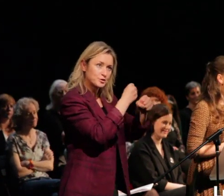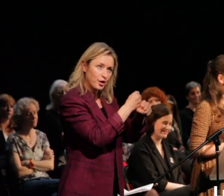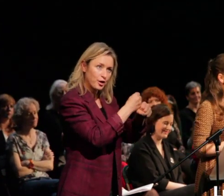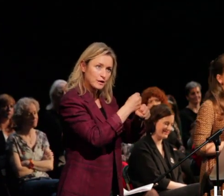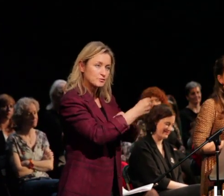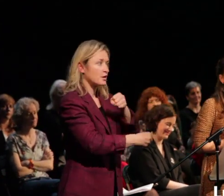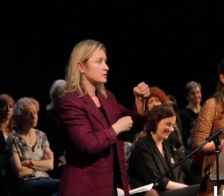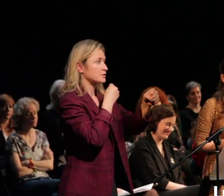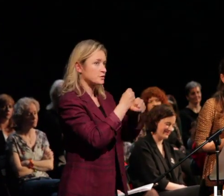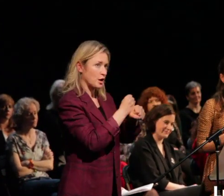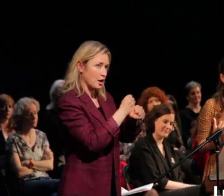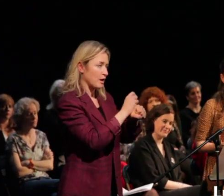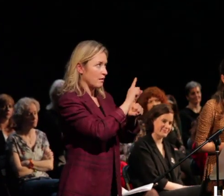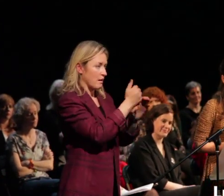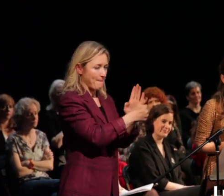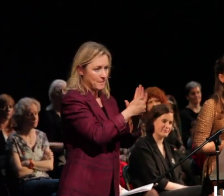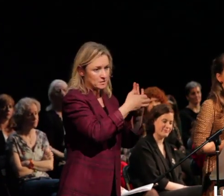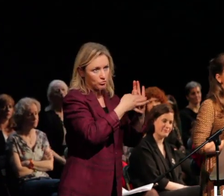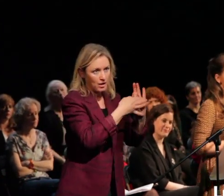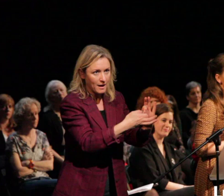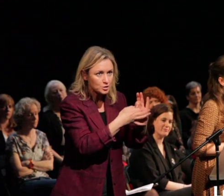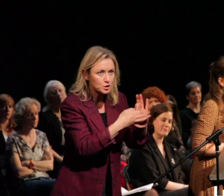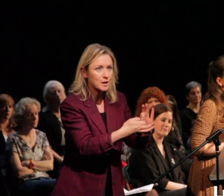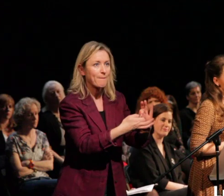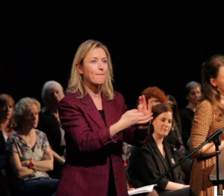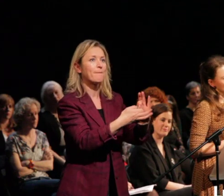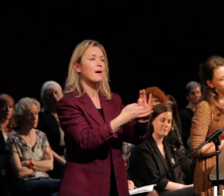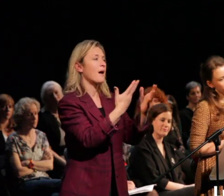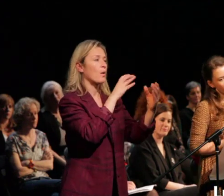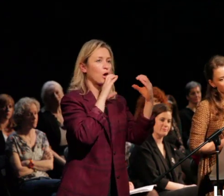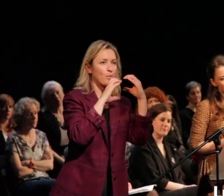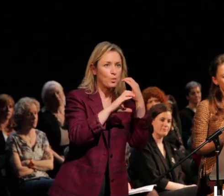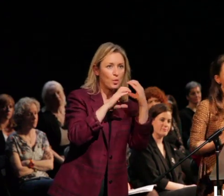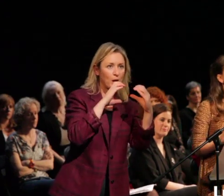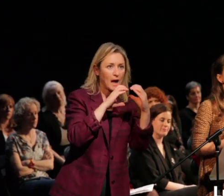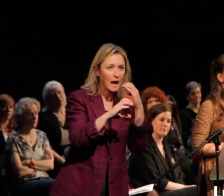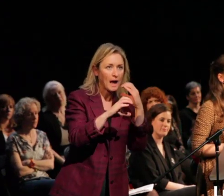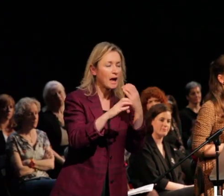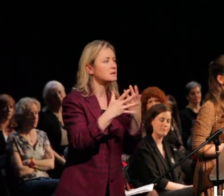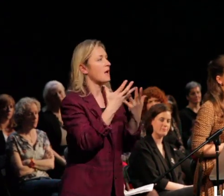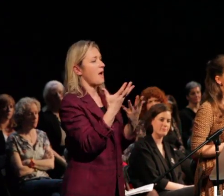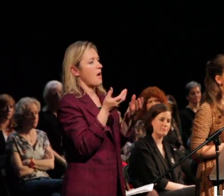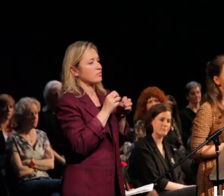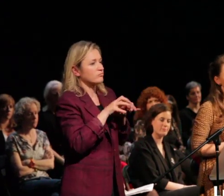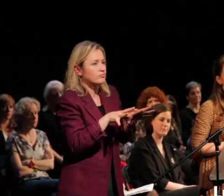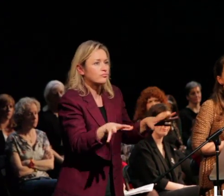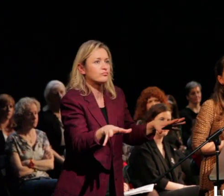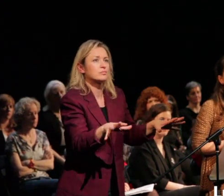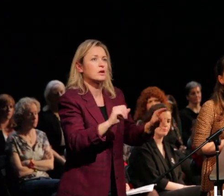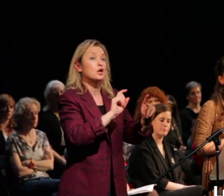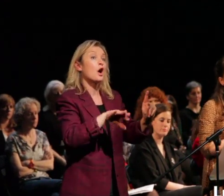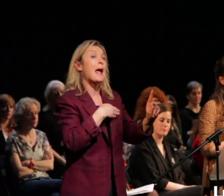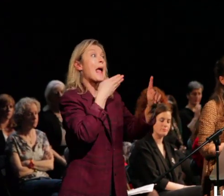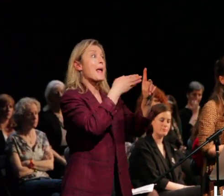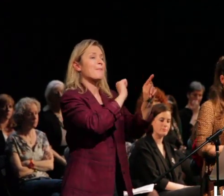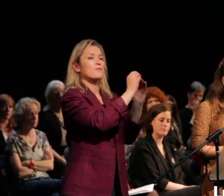is in how you build relationships with those writers, with how you communicate with them, with the exchanges you have, with the ambition that you do or